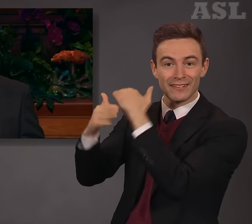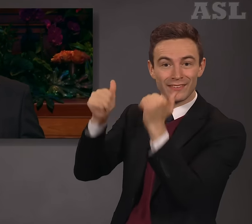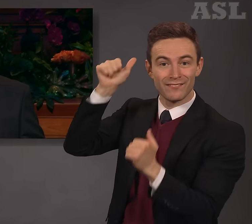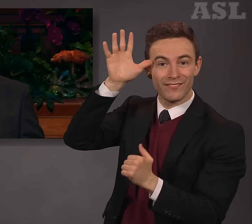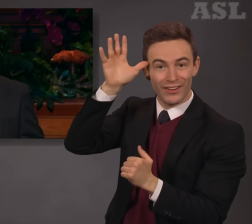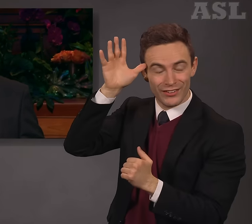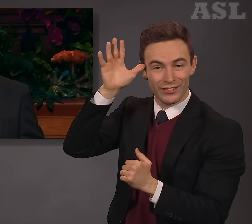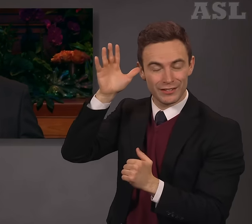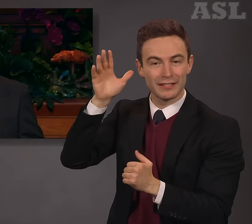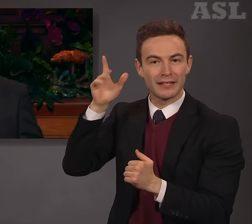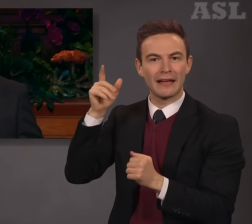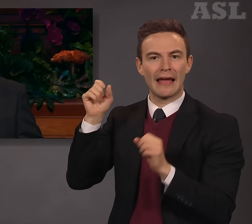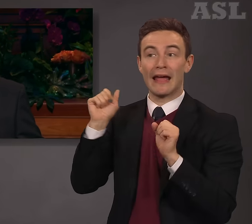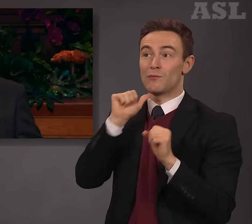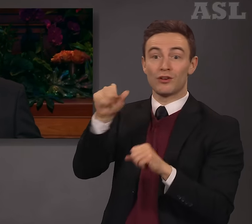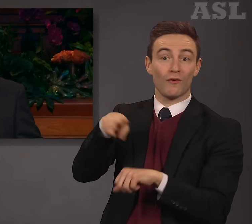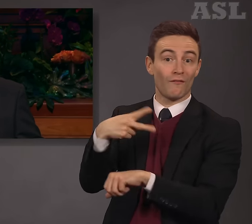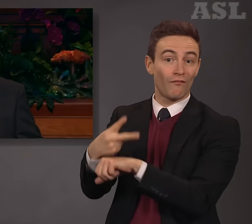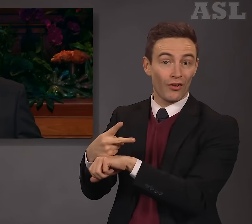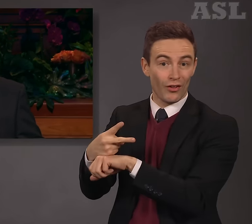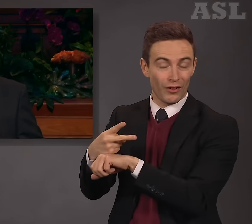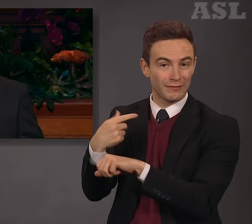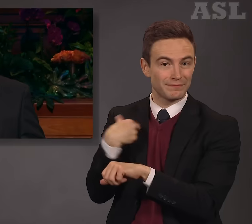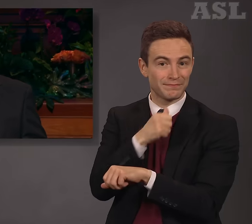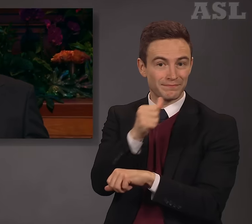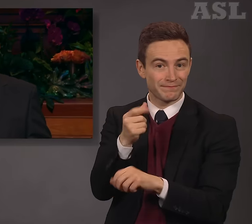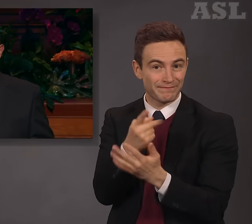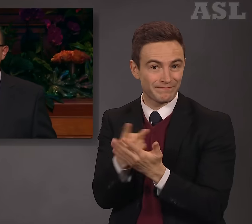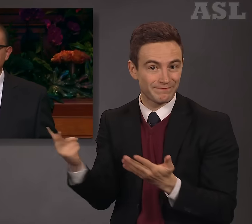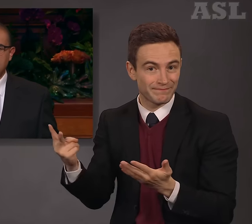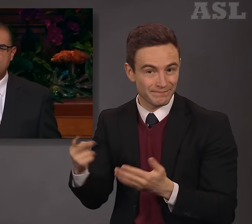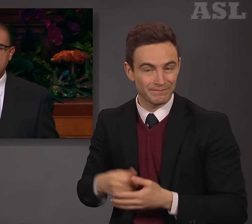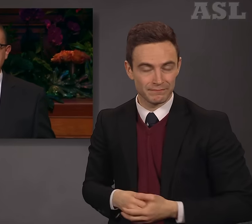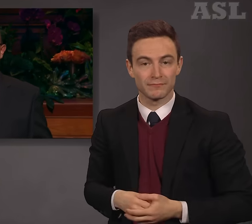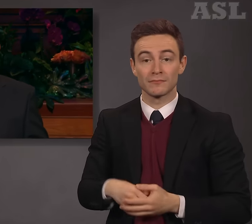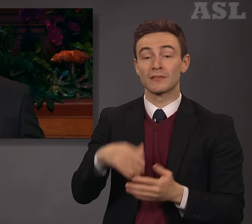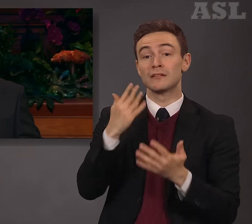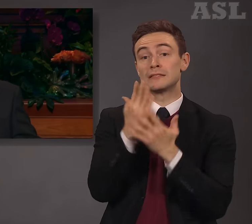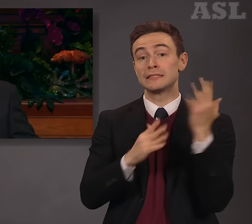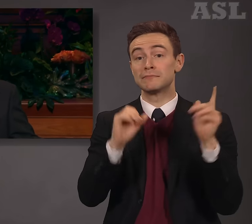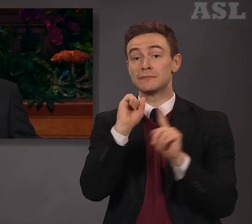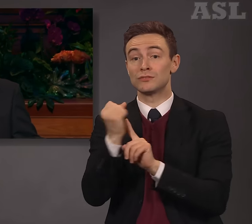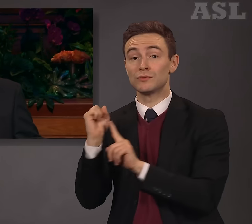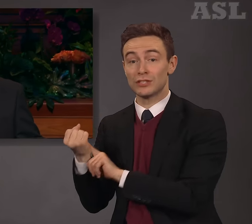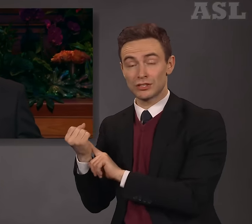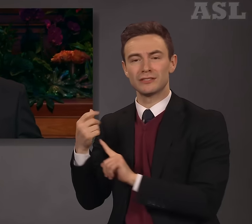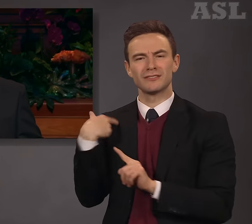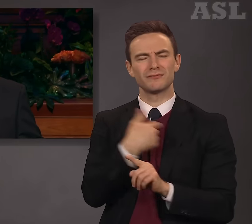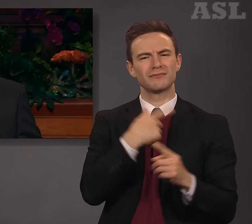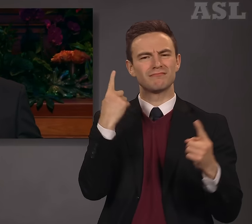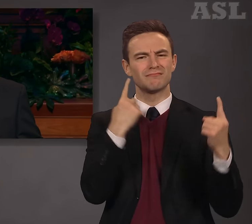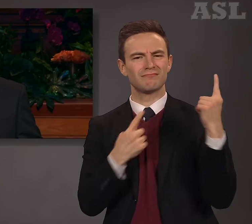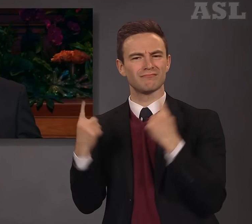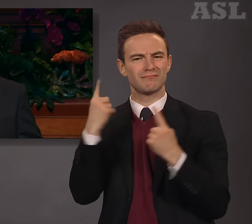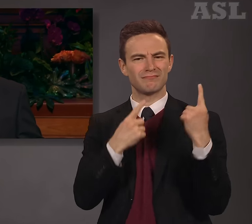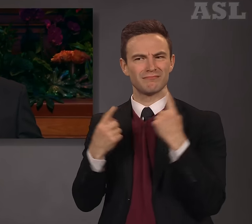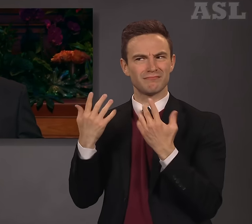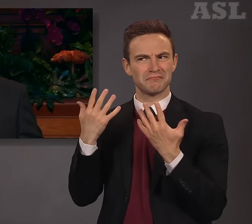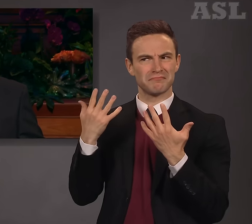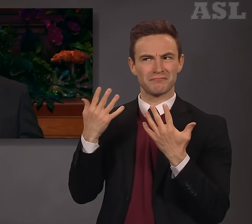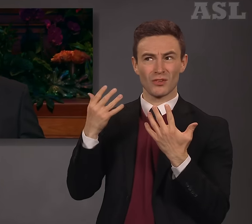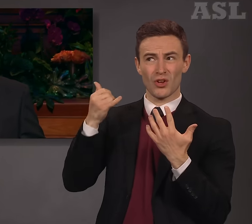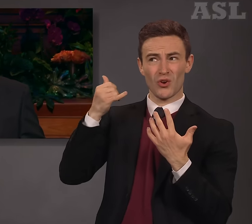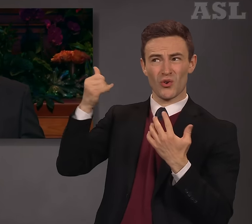call and don't fall. However, there are circumstances in which we might think that the call has not been